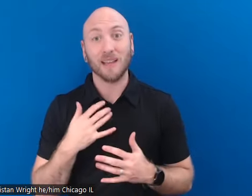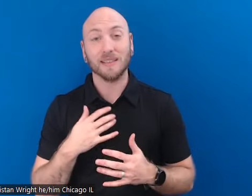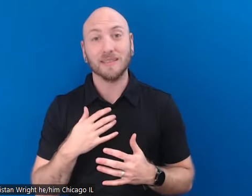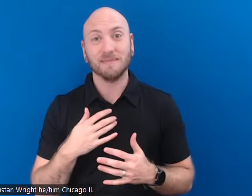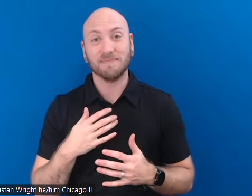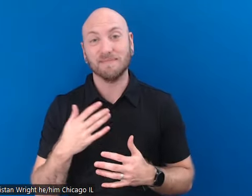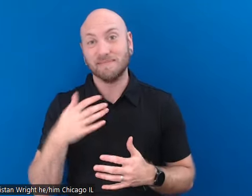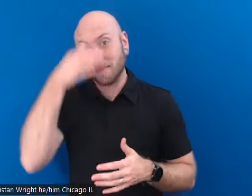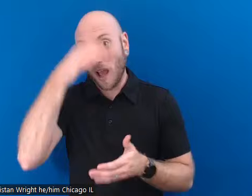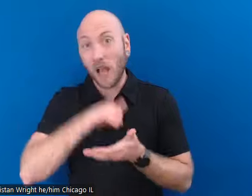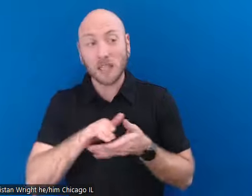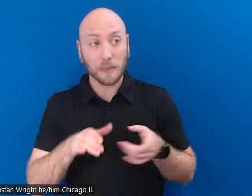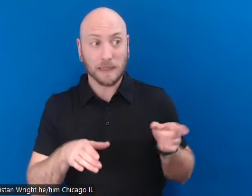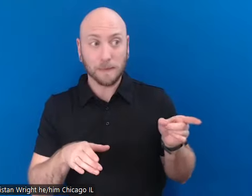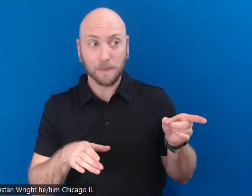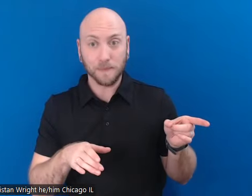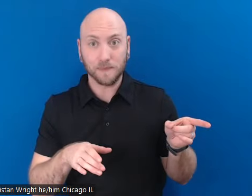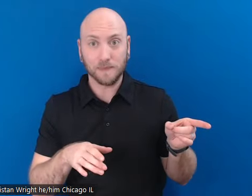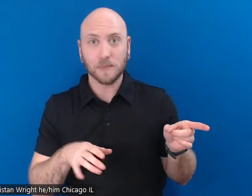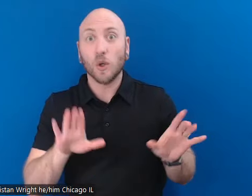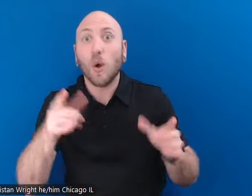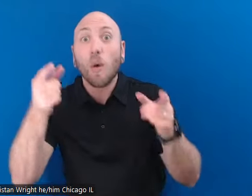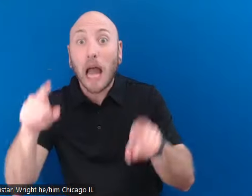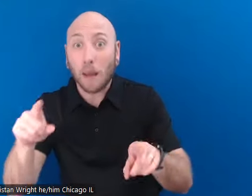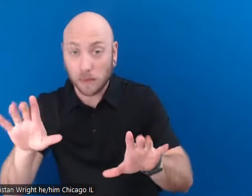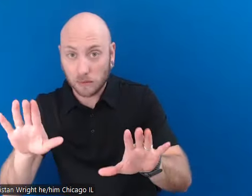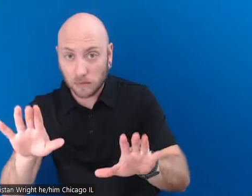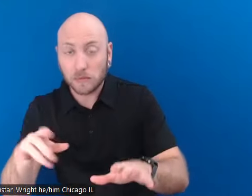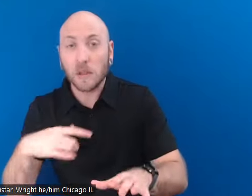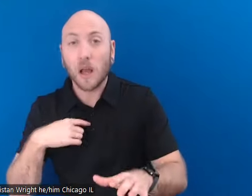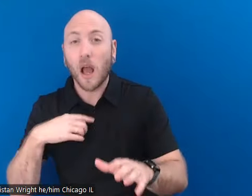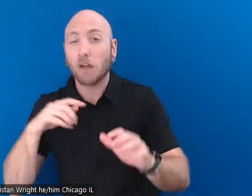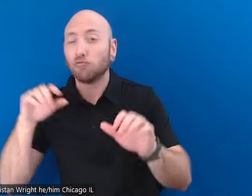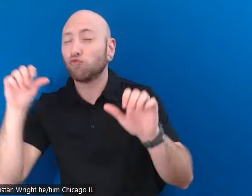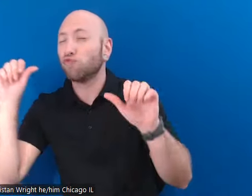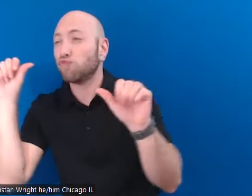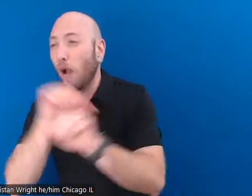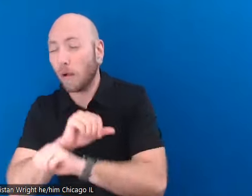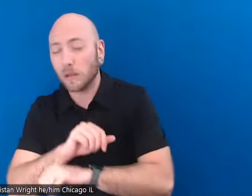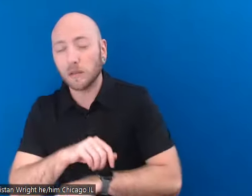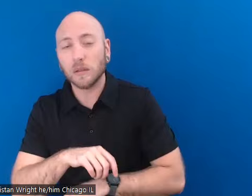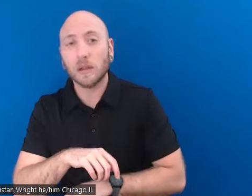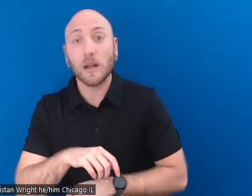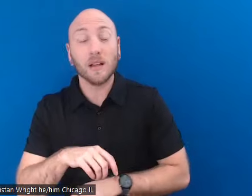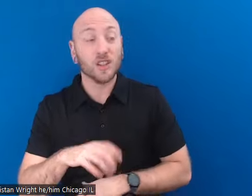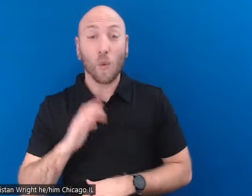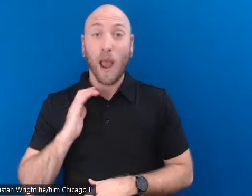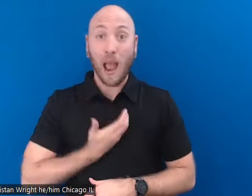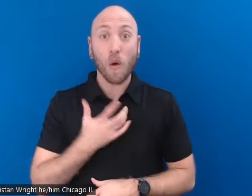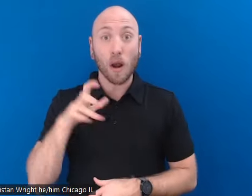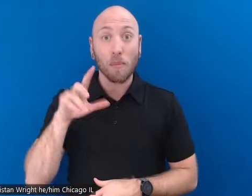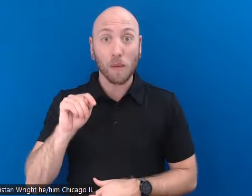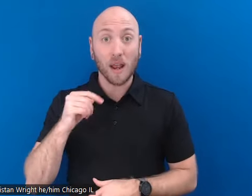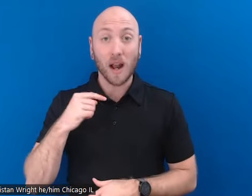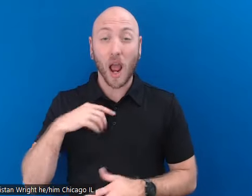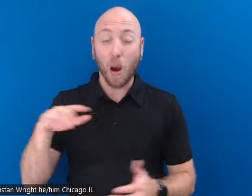time, in a drunken rage, destroyed our apartment and actually